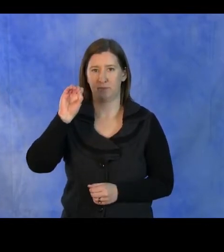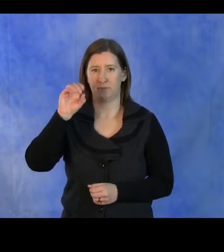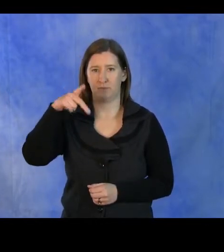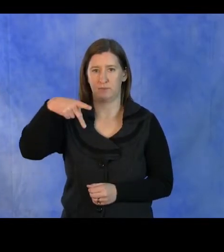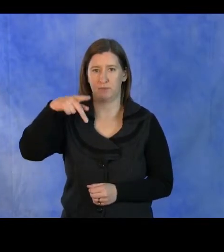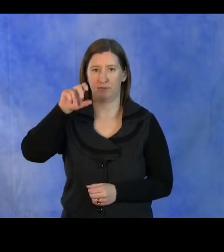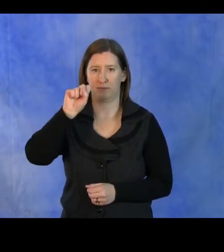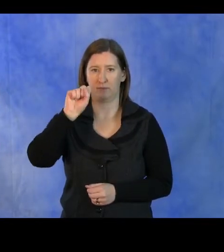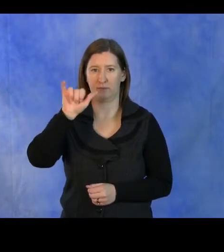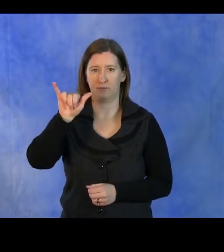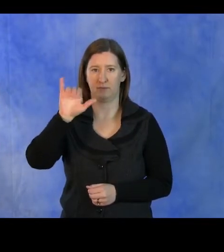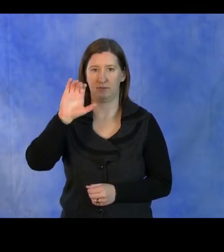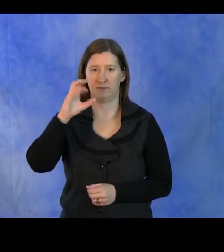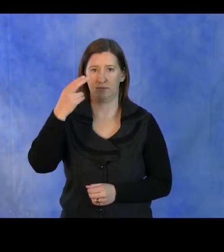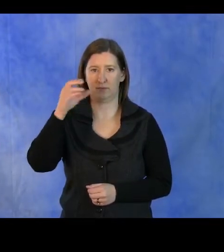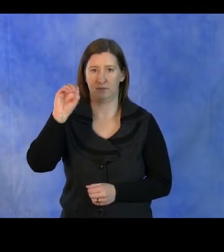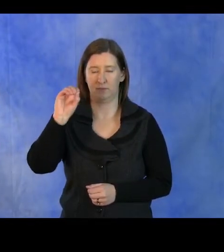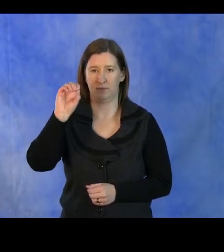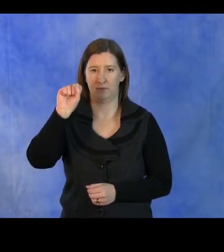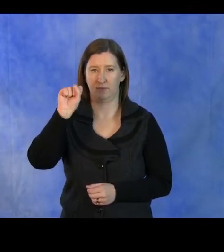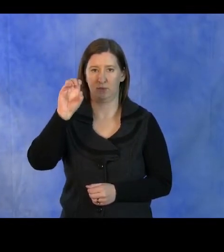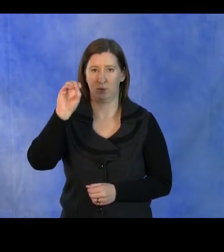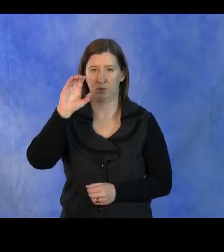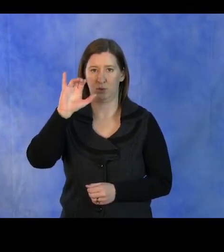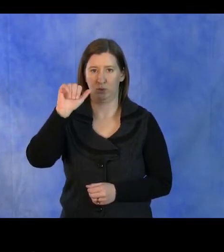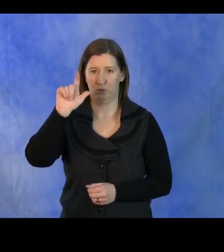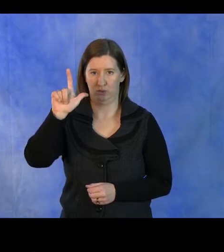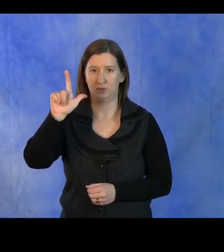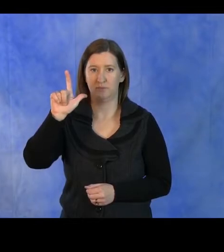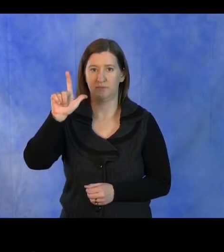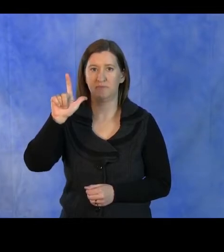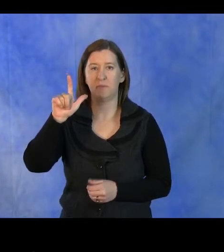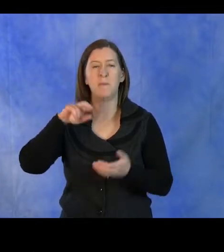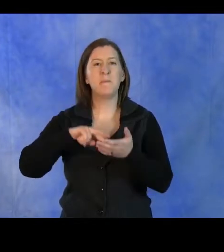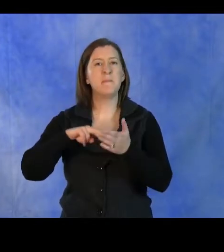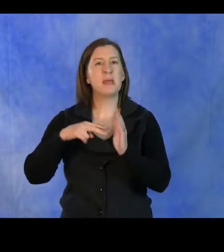Also, if you think as far as